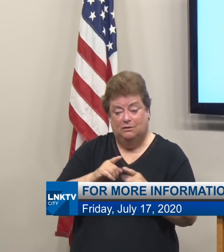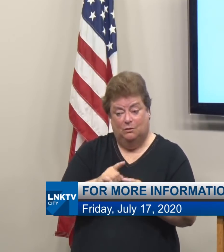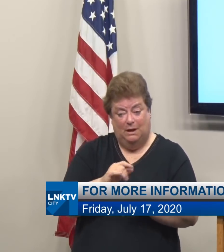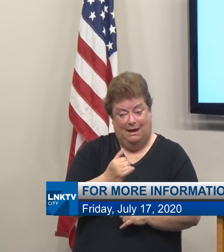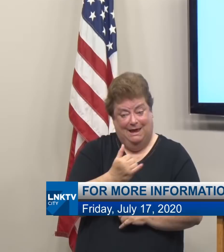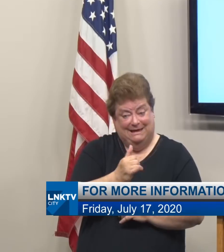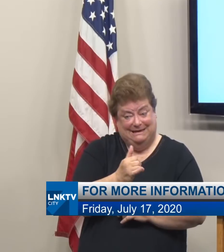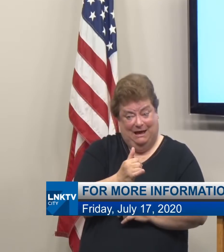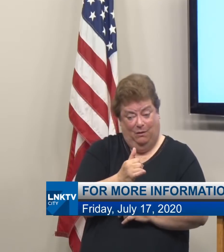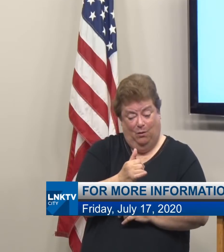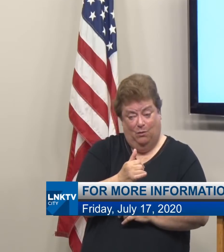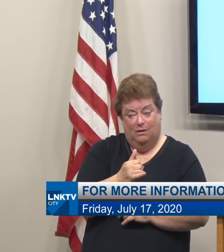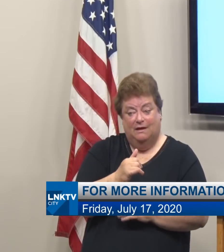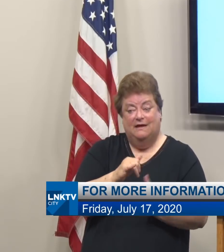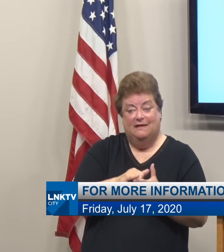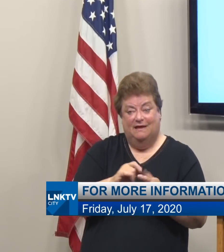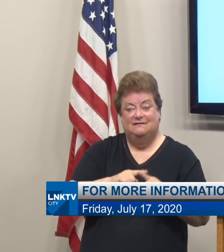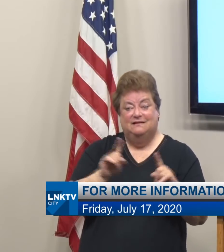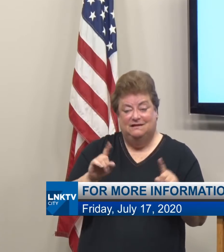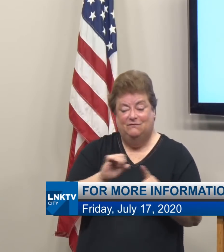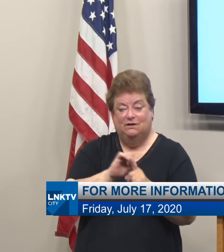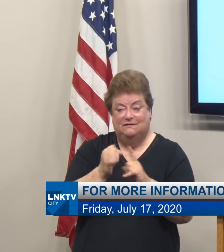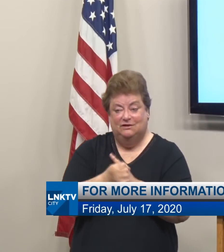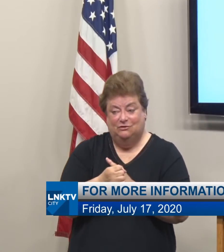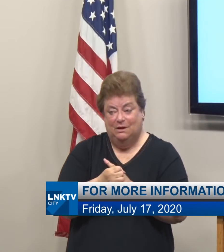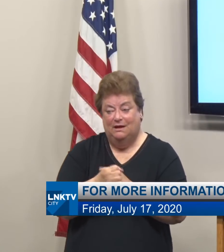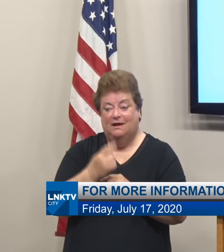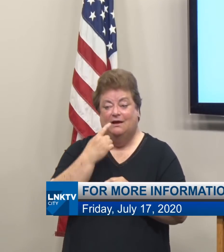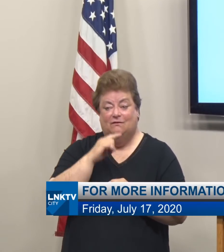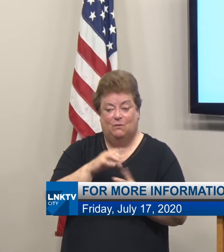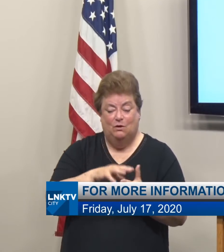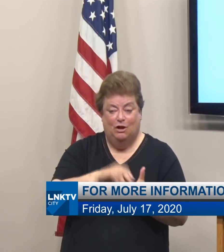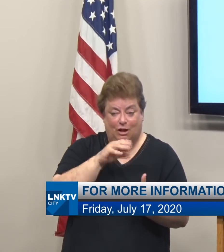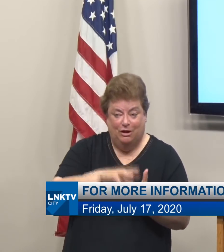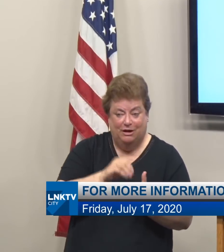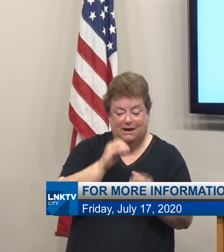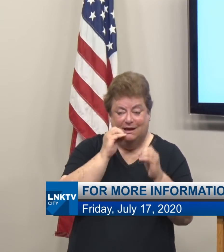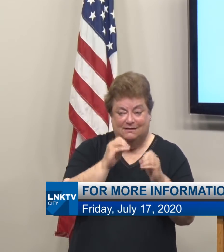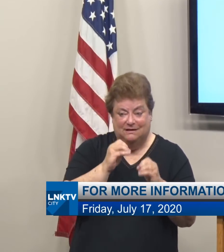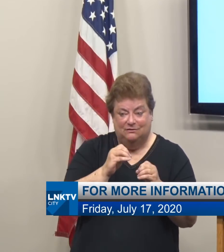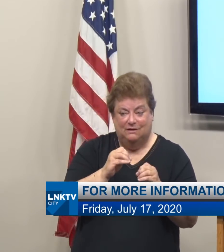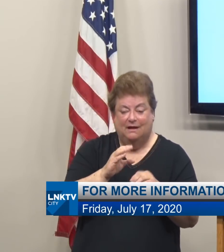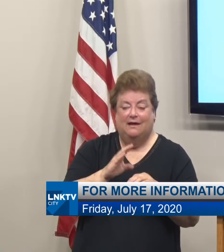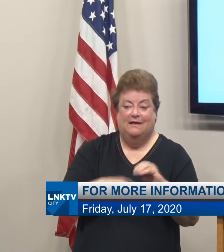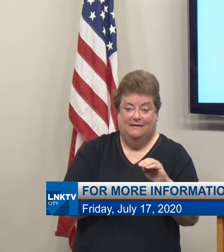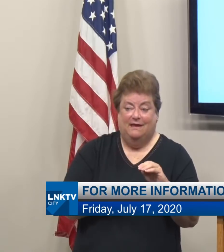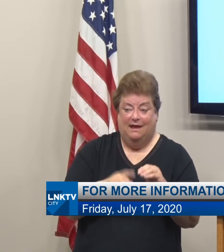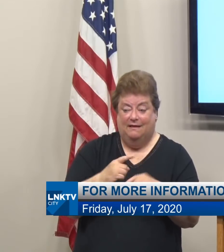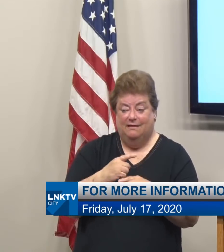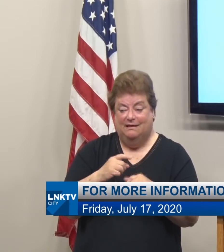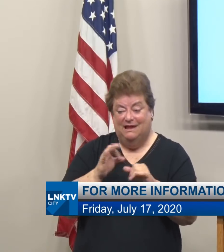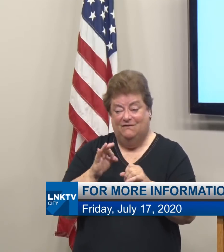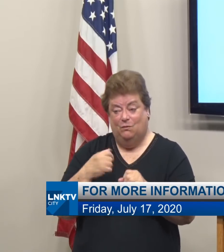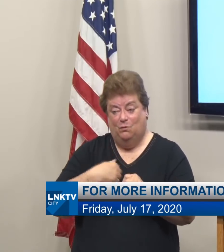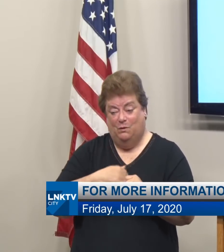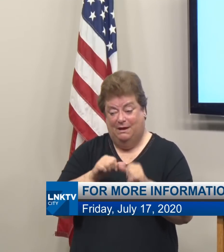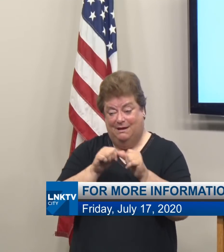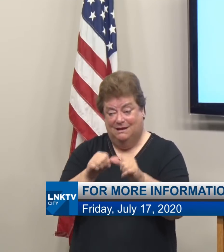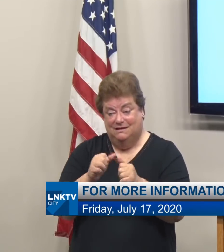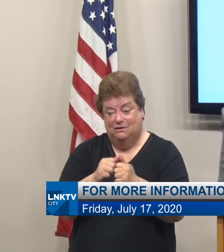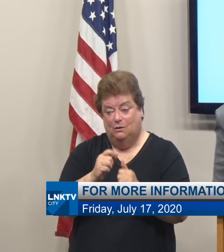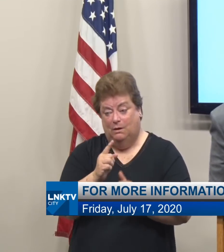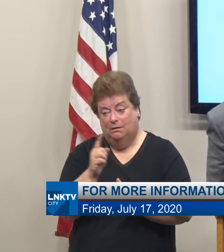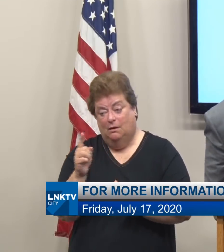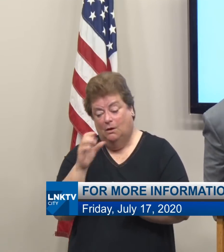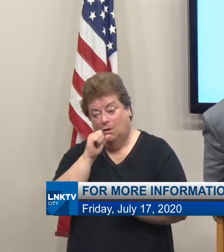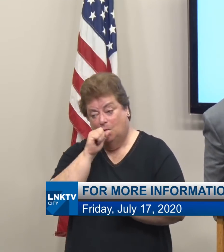dial is a fundamentally different situation for teaching and learning and for safety than if the trajectory we're on continues. So thank you again